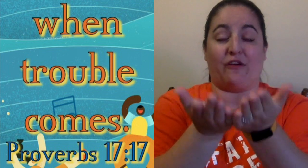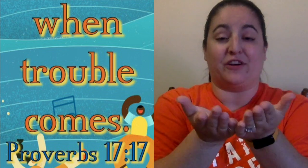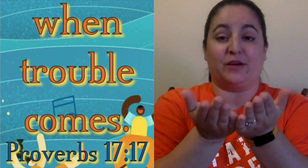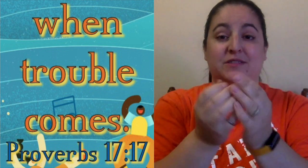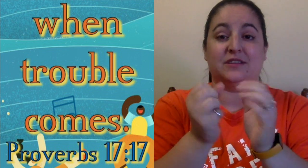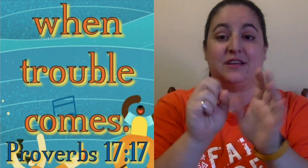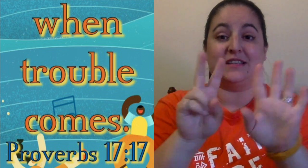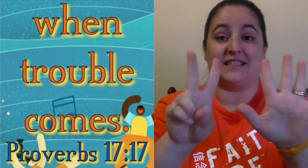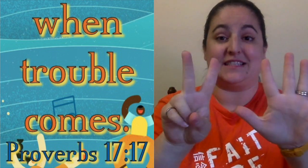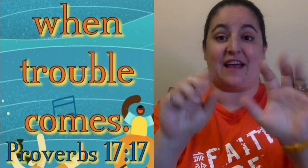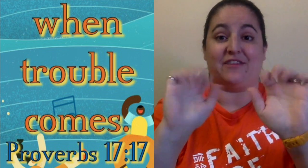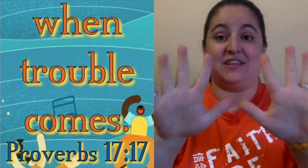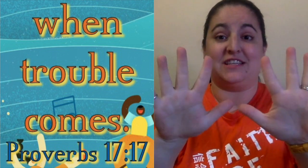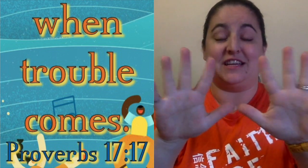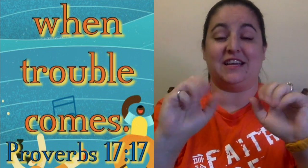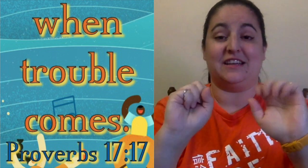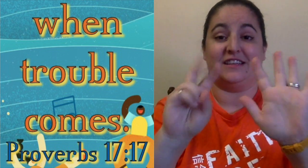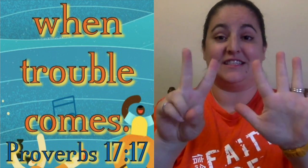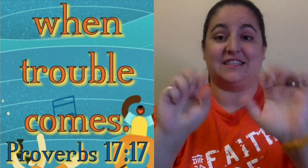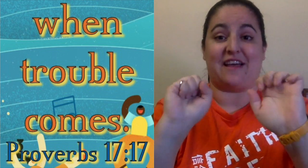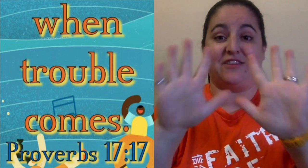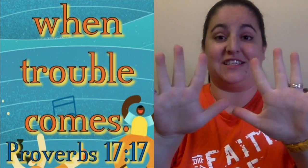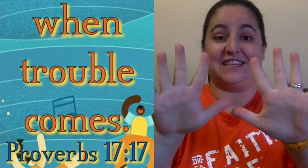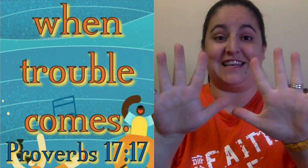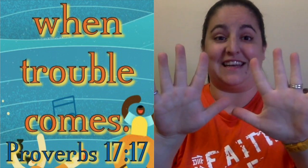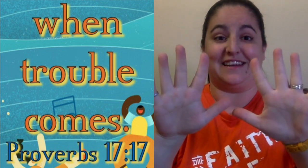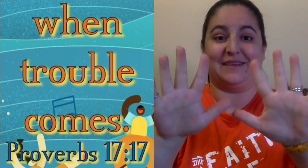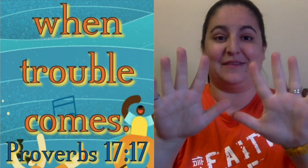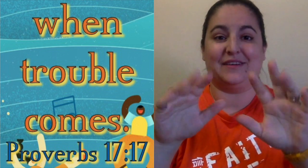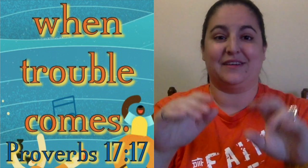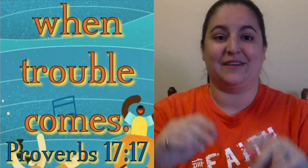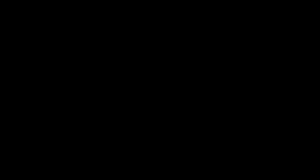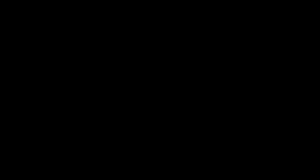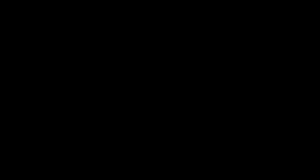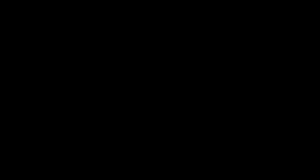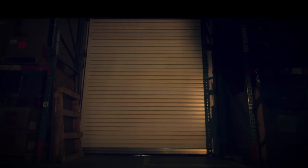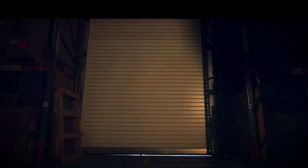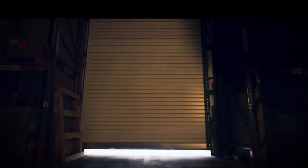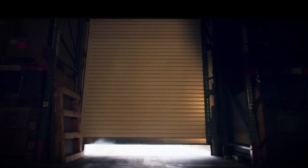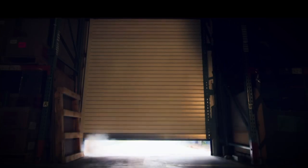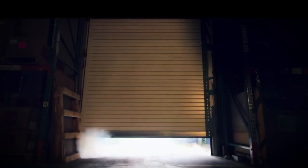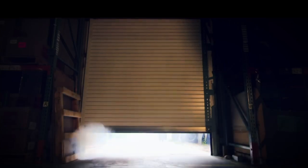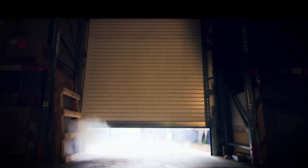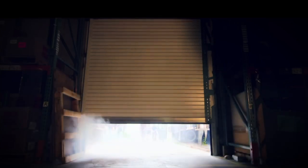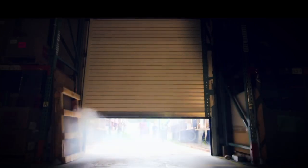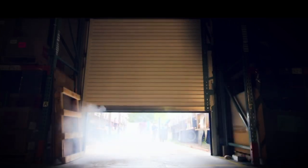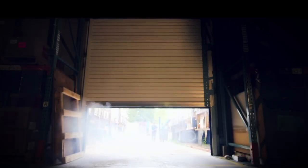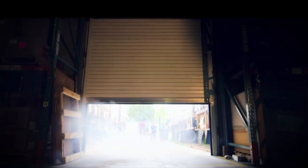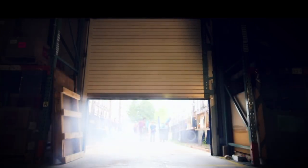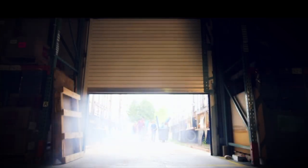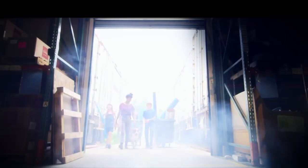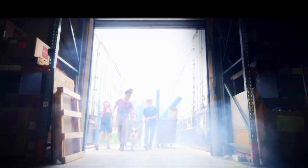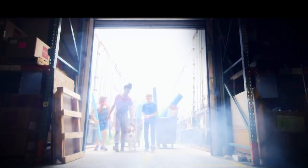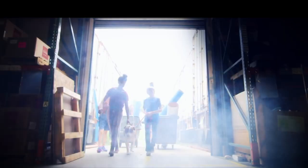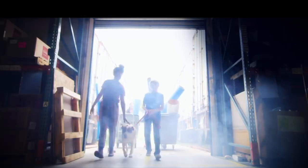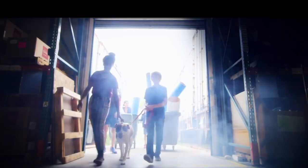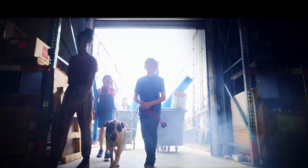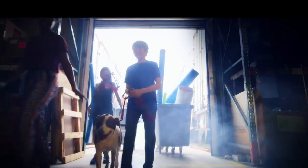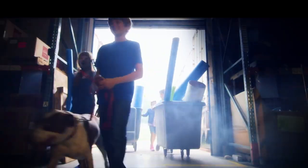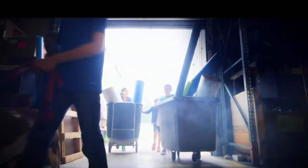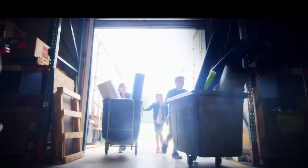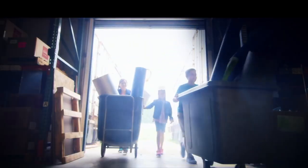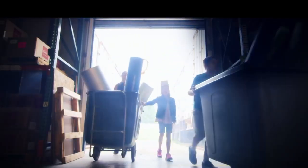all times. They are there to help when